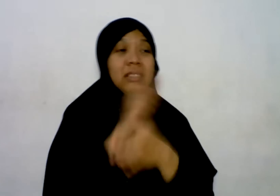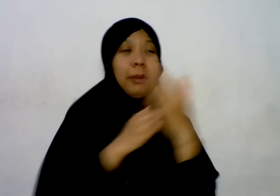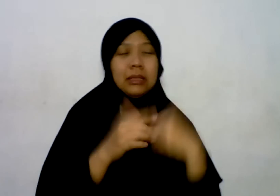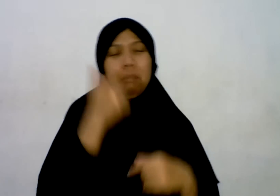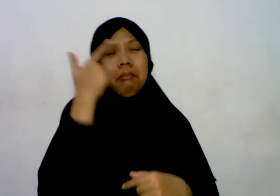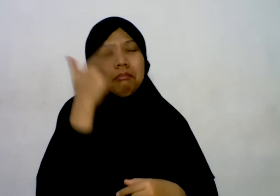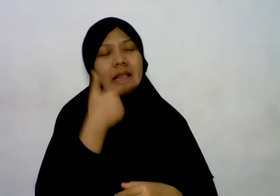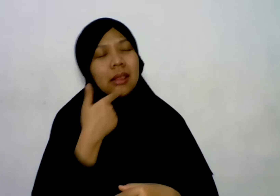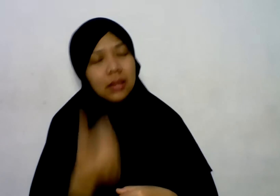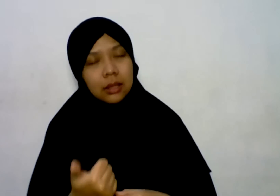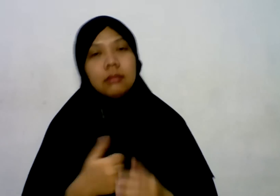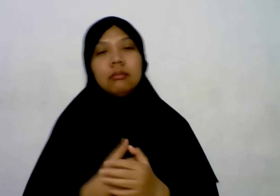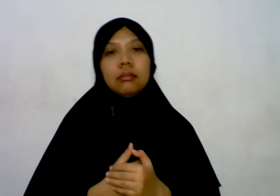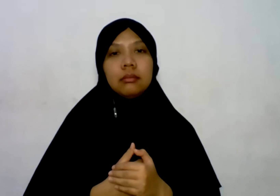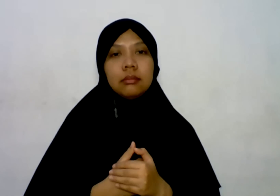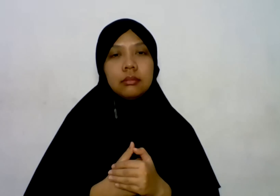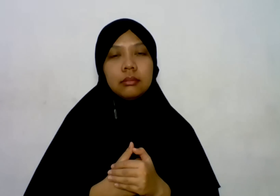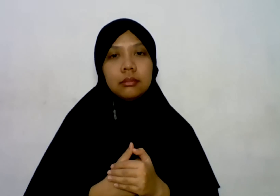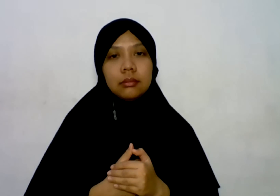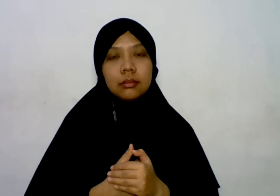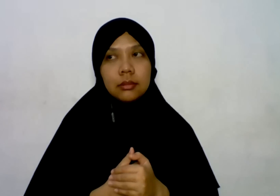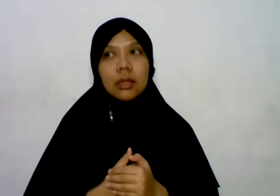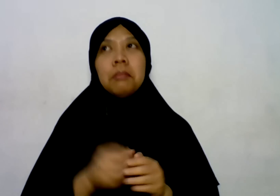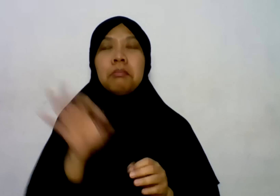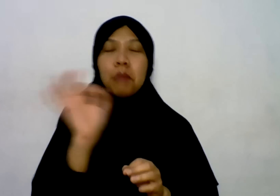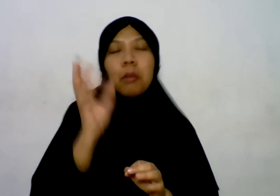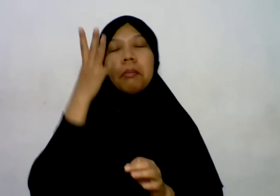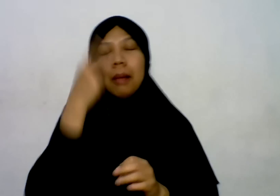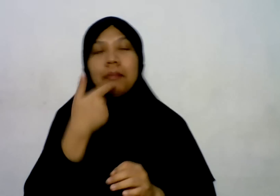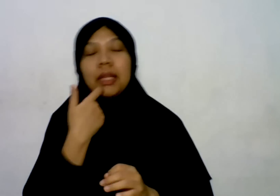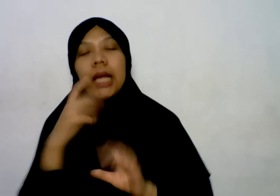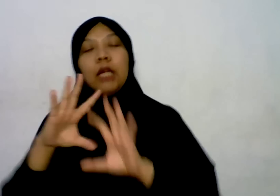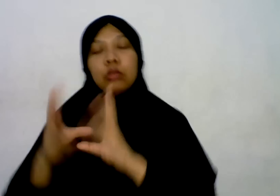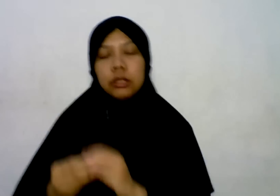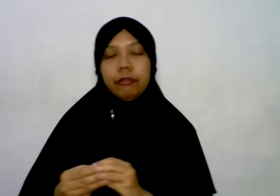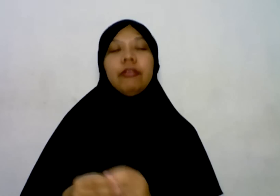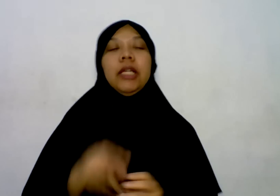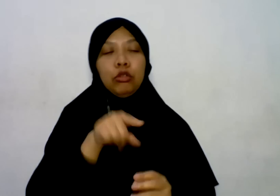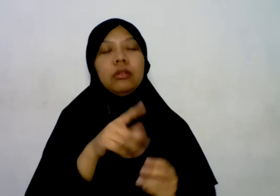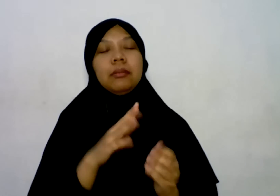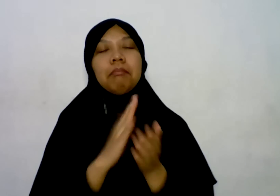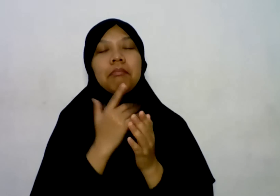not leave anyone left behind. It's really important.